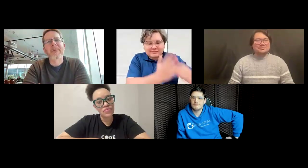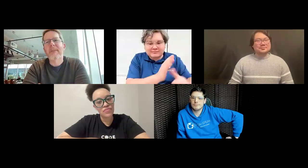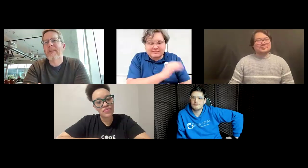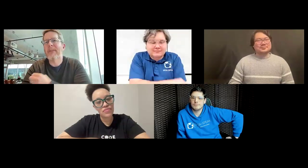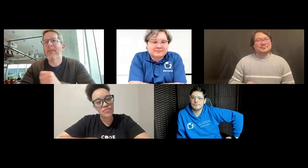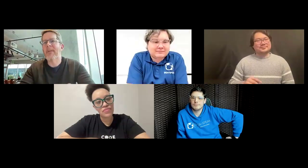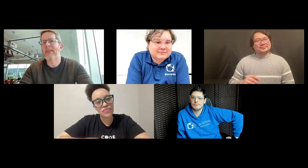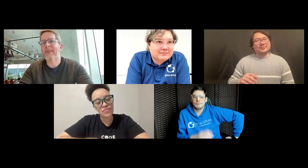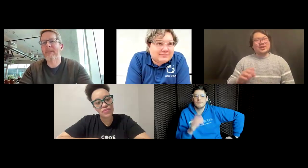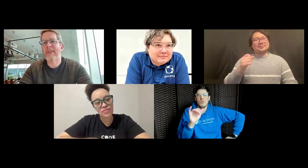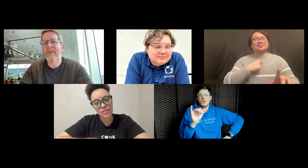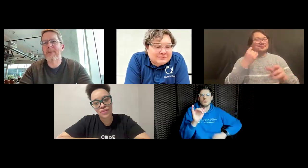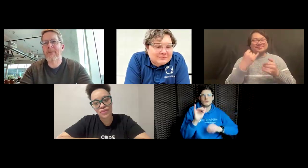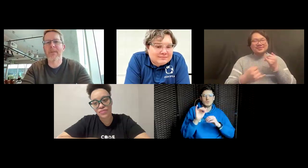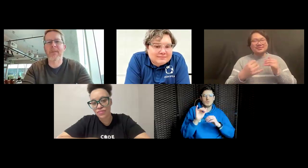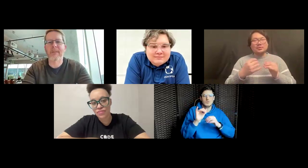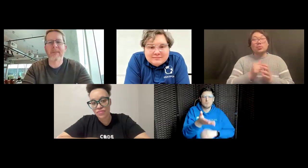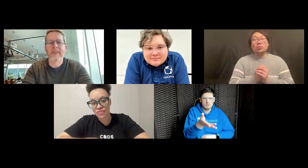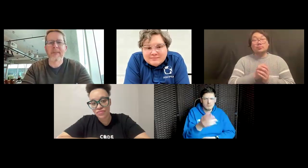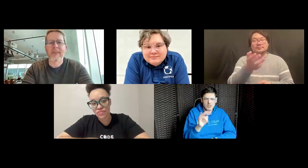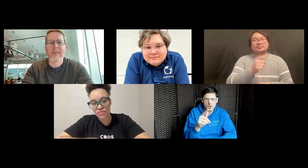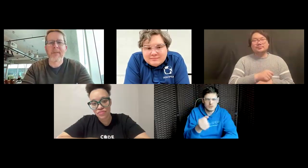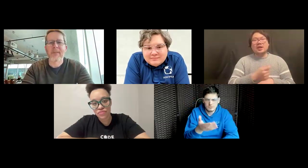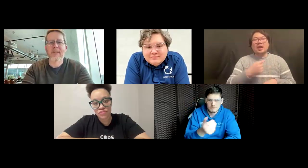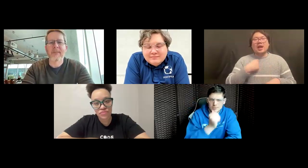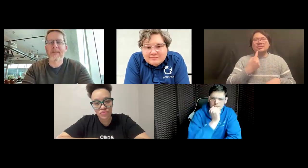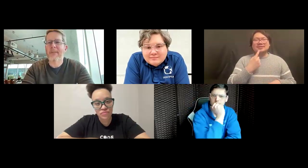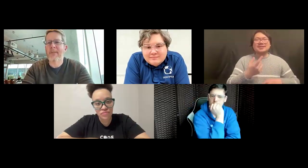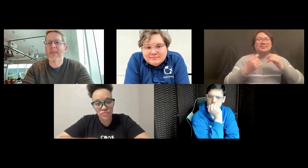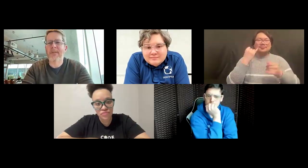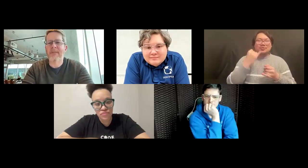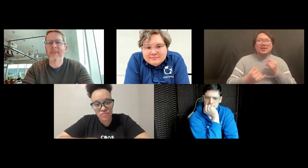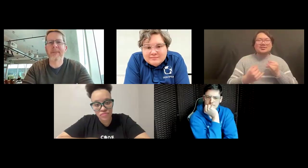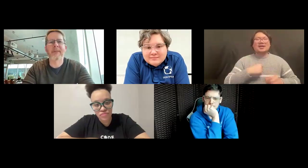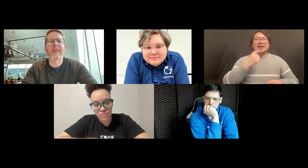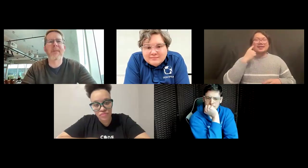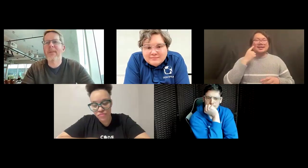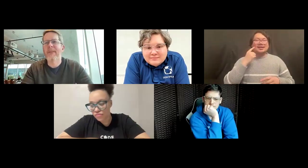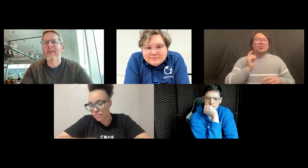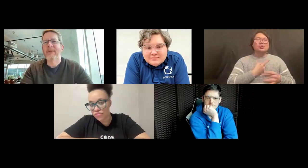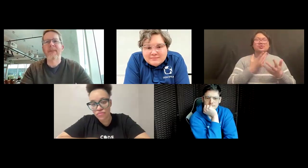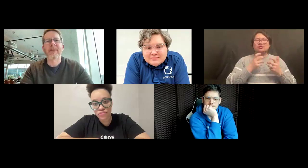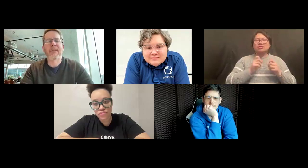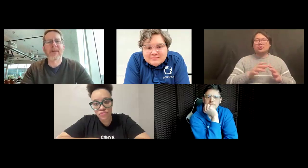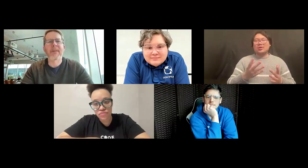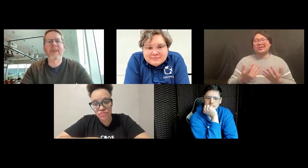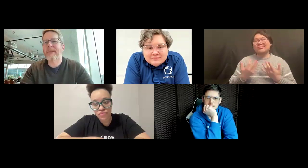provide quality to that first and foremost. Ooh, go ahead, Nicholas. Brian is saying. Yeah, I